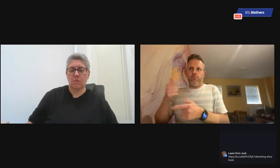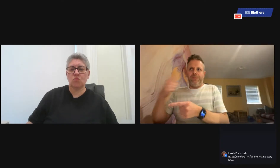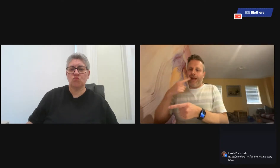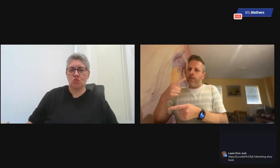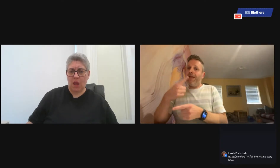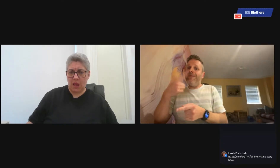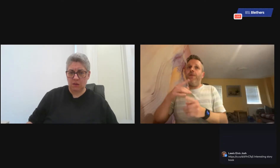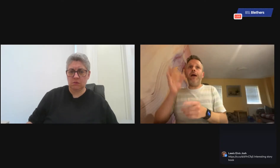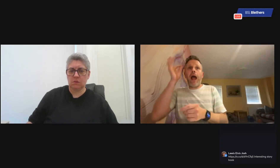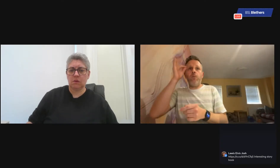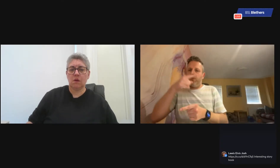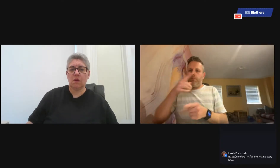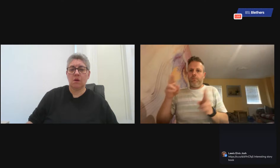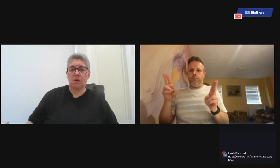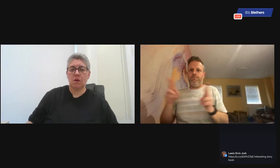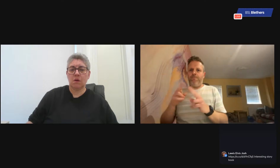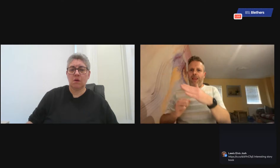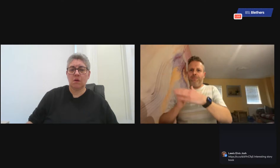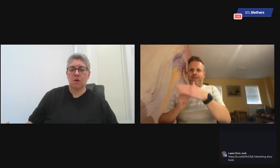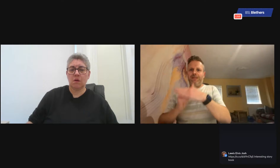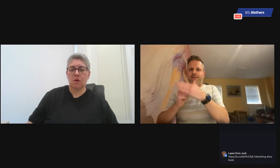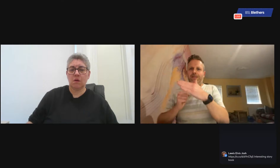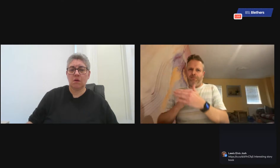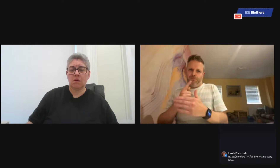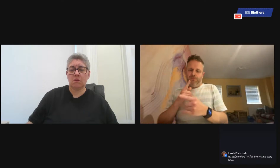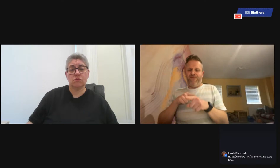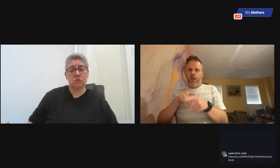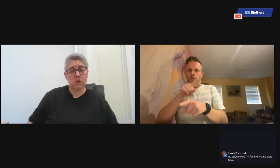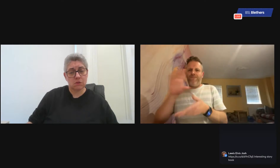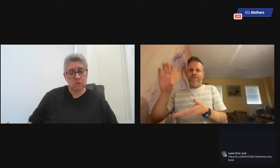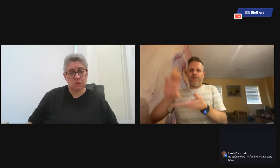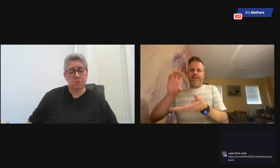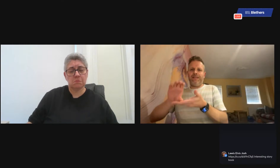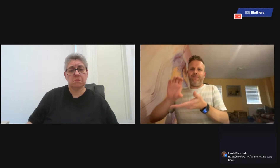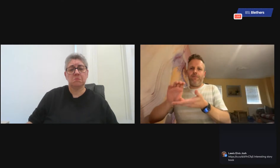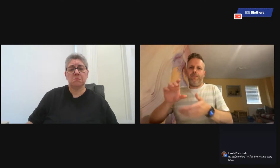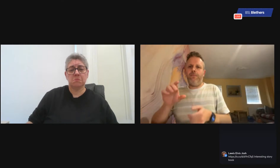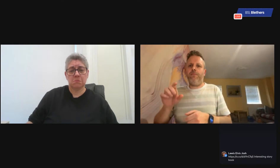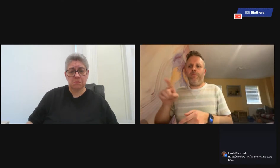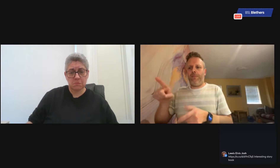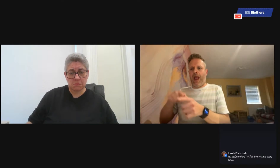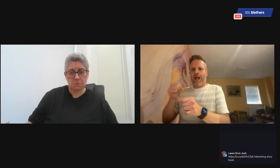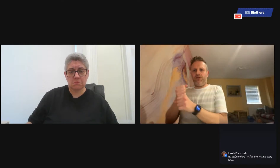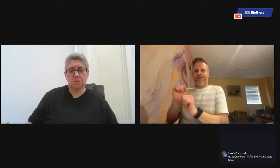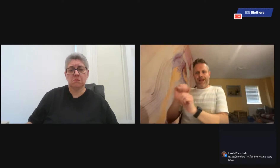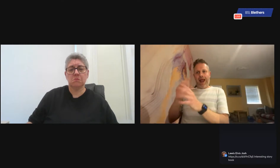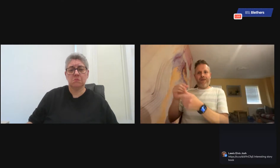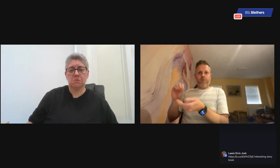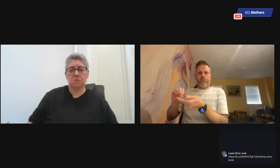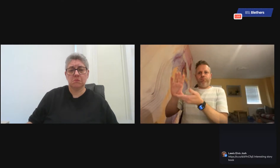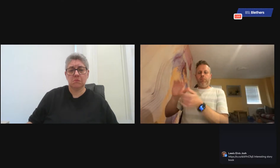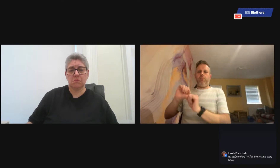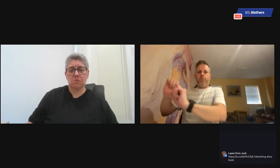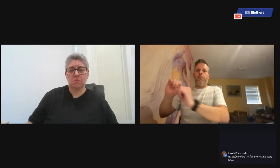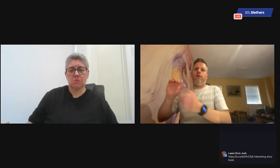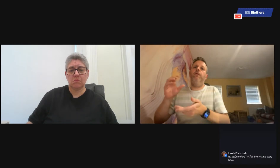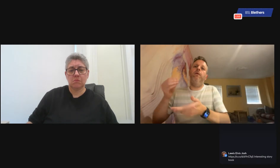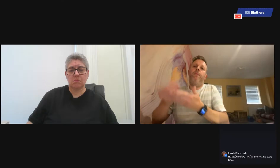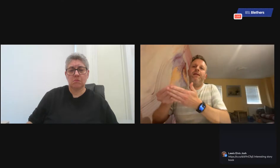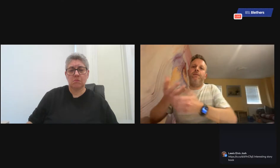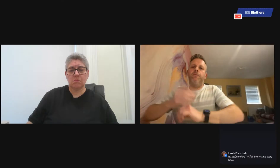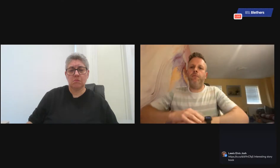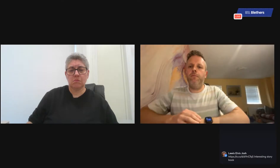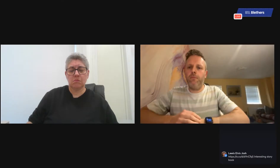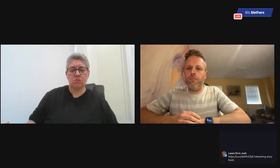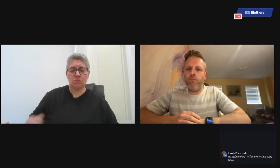social work there, different areas of support. The council, I believe, are limited in what they can provide, not